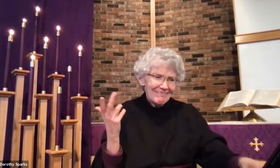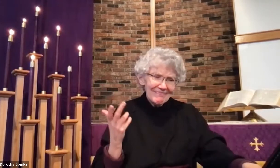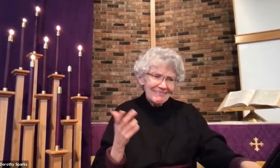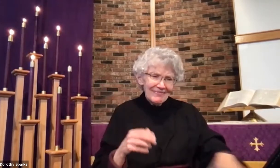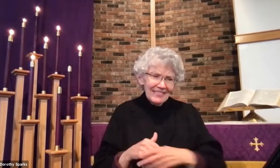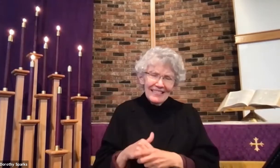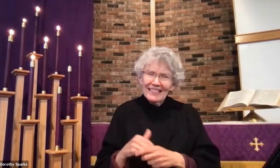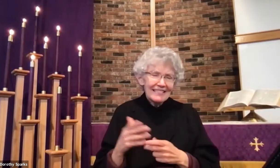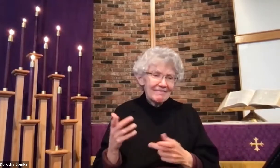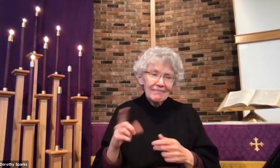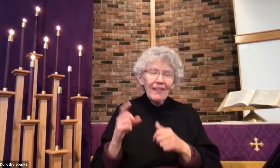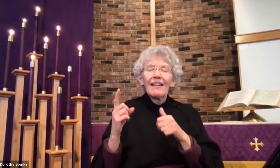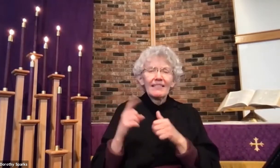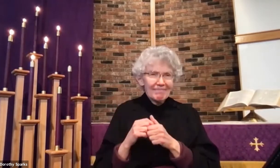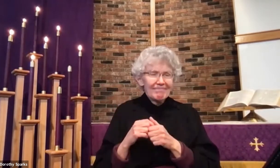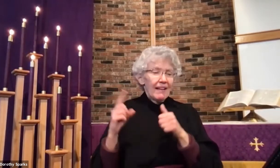He was